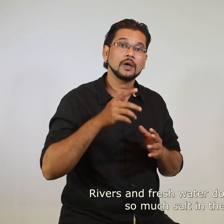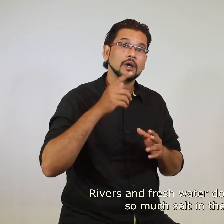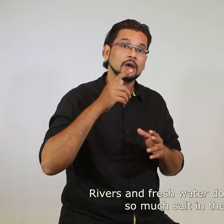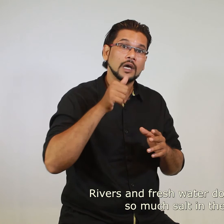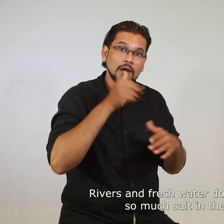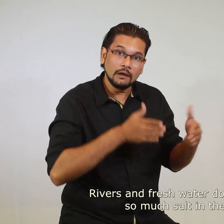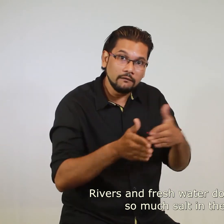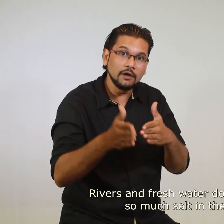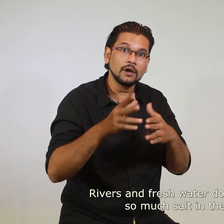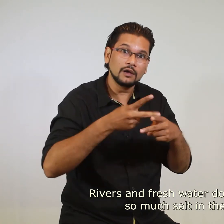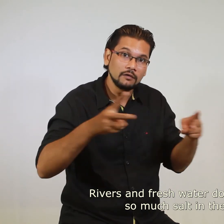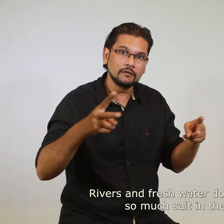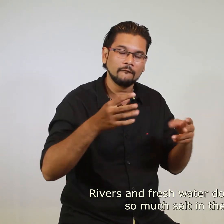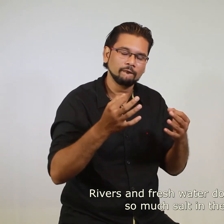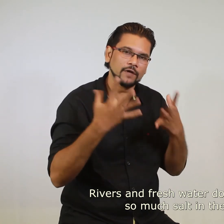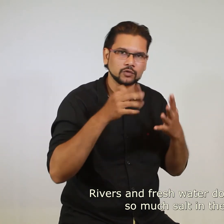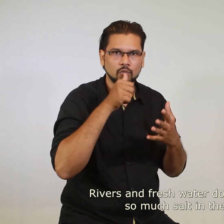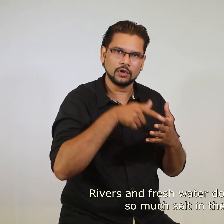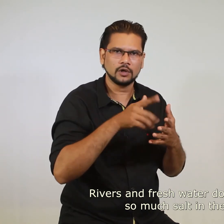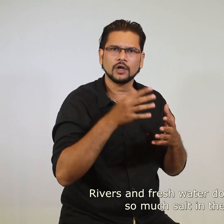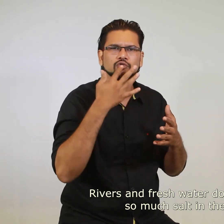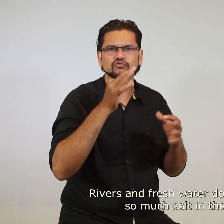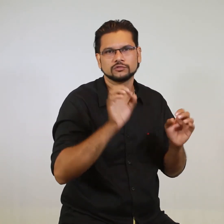Rivers and fresh water do not have so much salt.